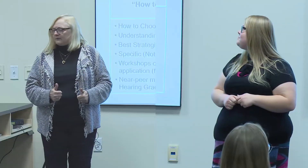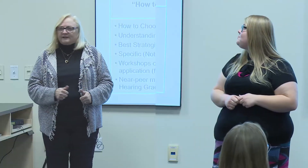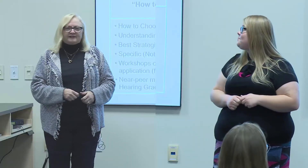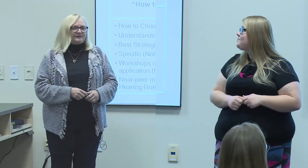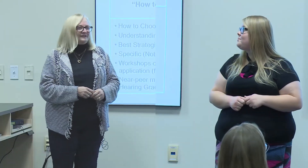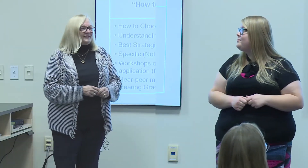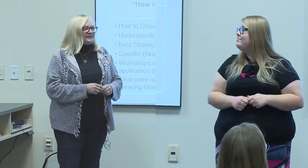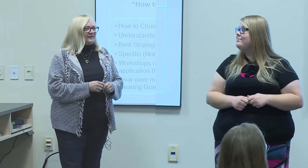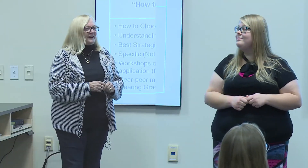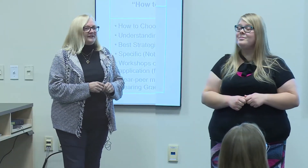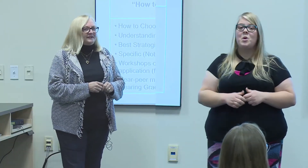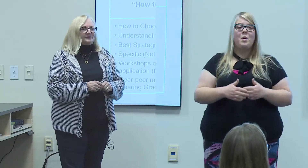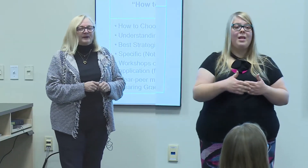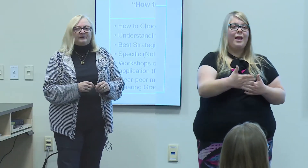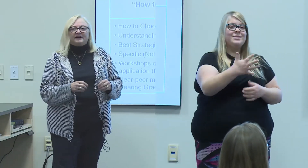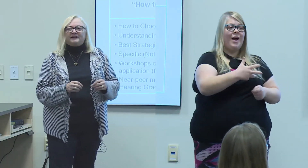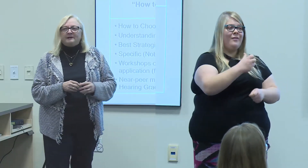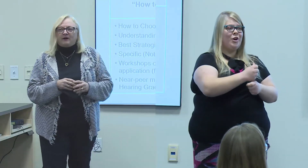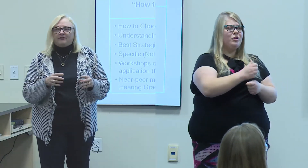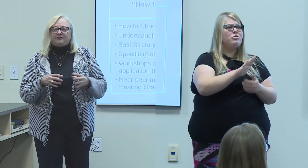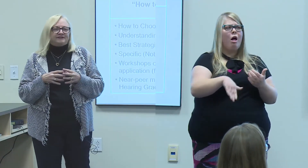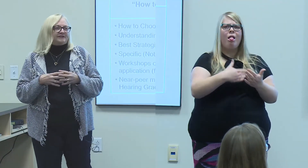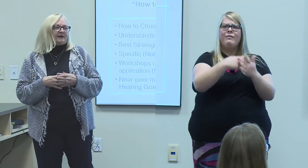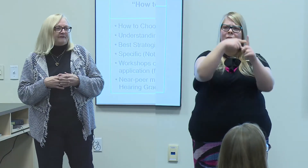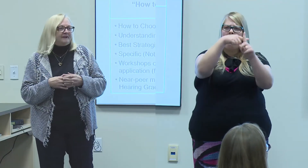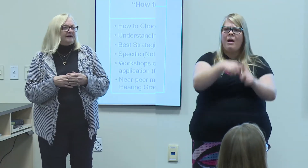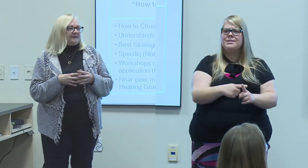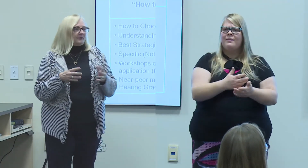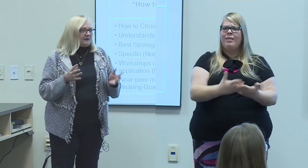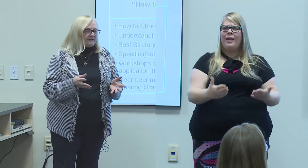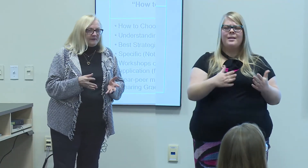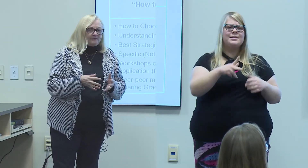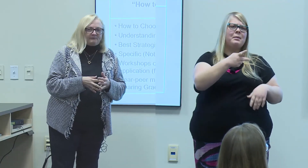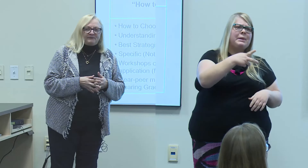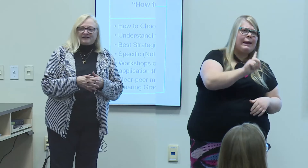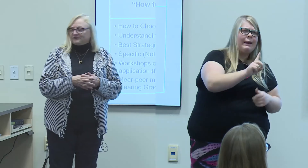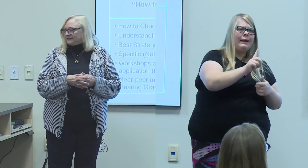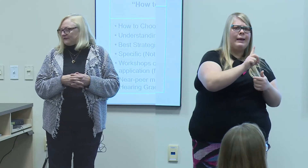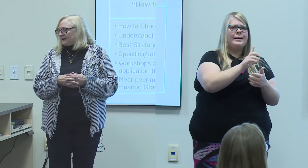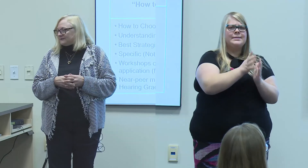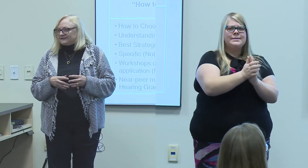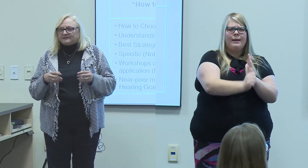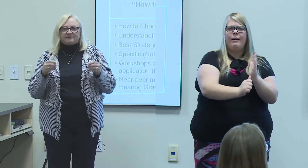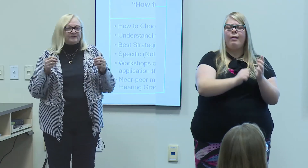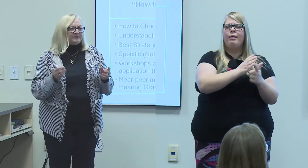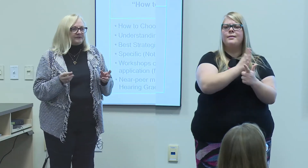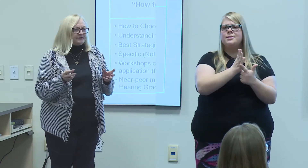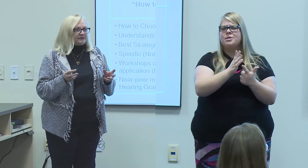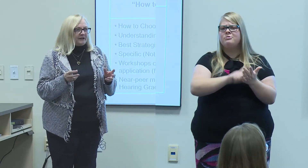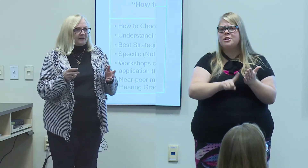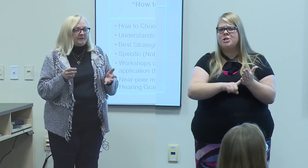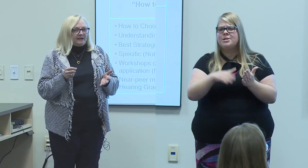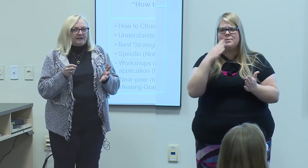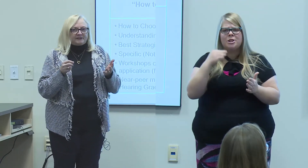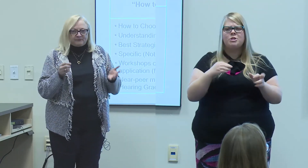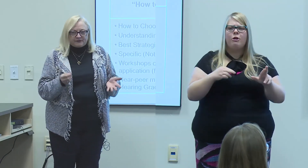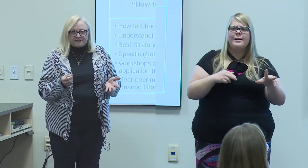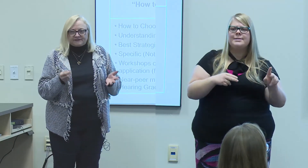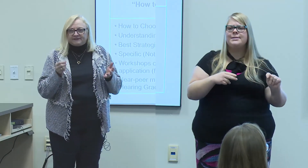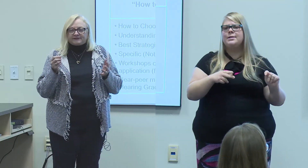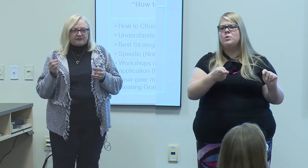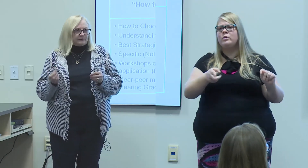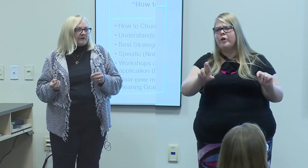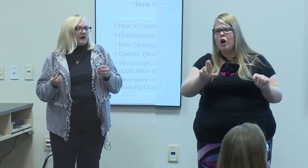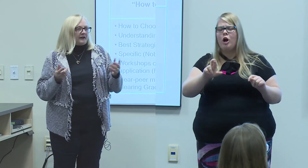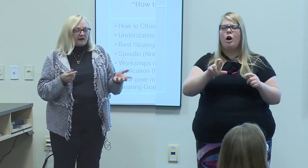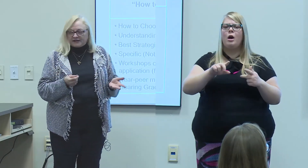So what are we going to do in the next 5 years? Well, we're going to keep all the good stuff, the professional development skills, the research